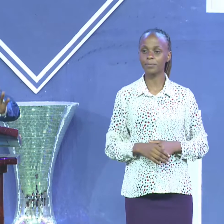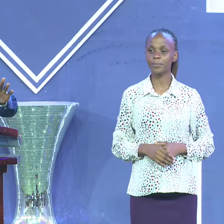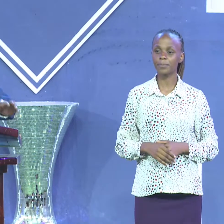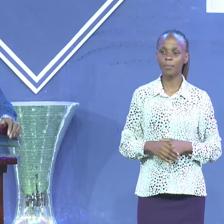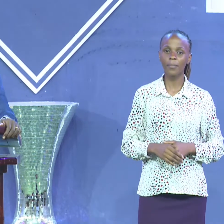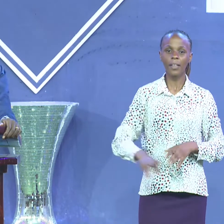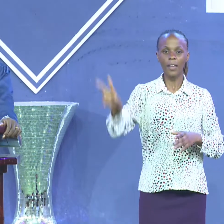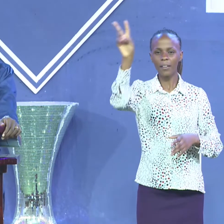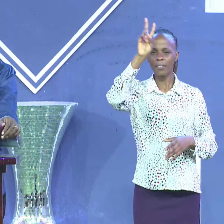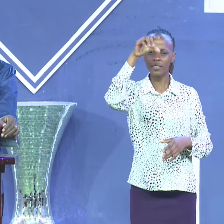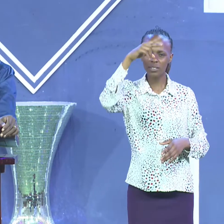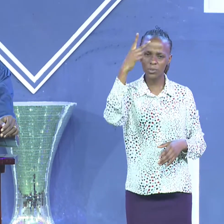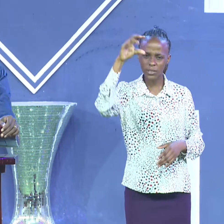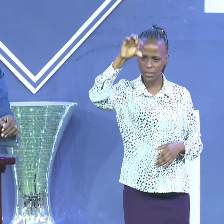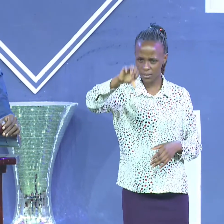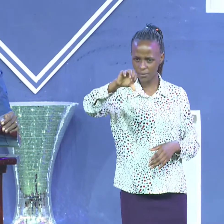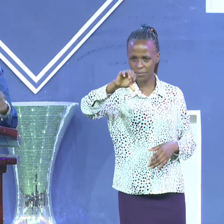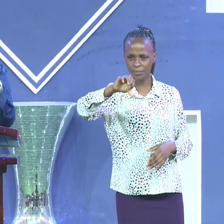Jesus.